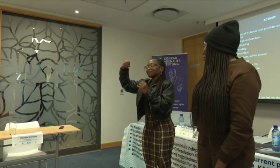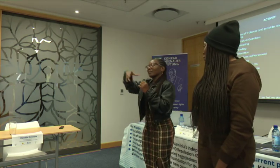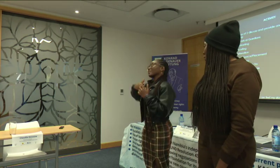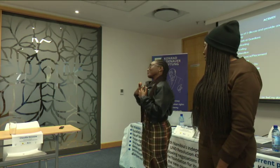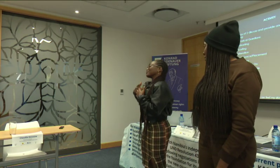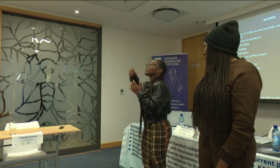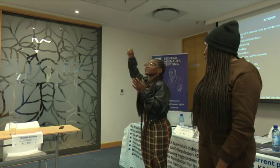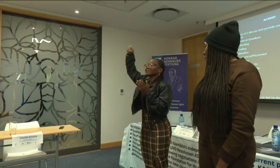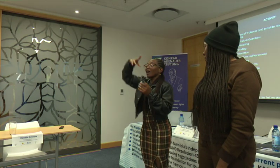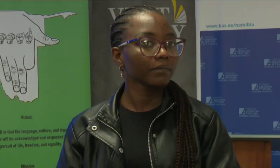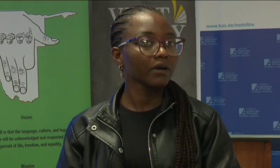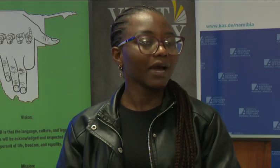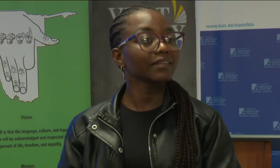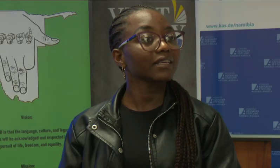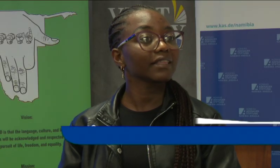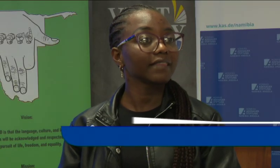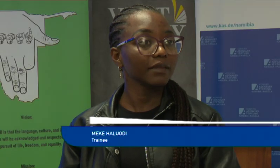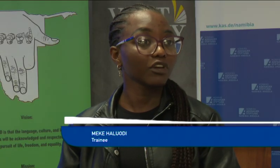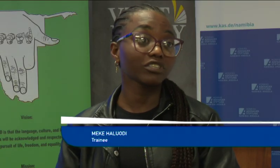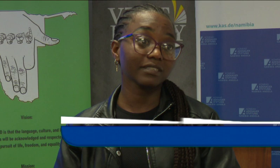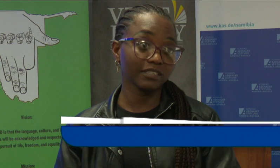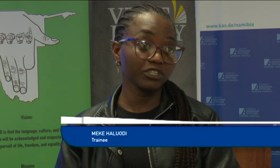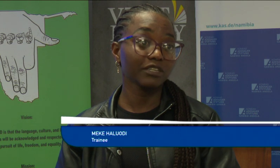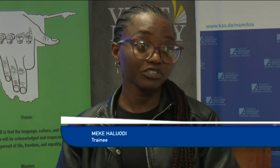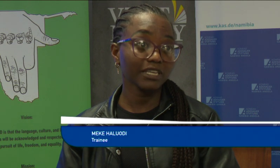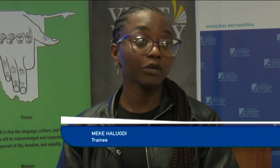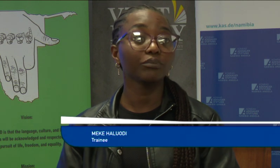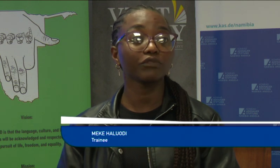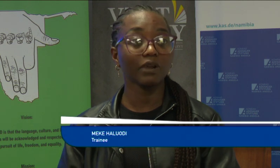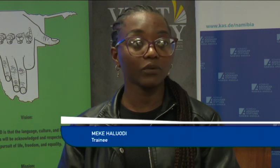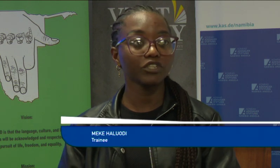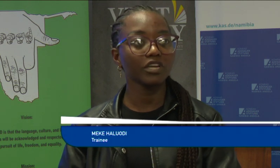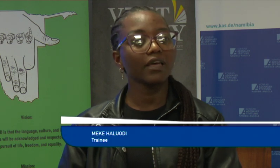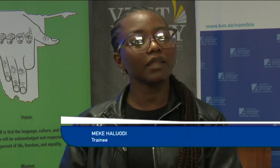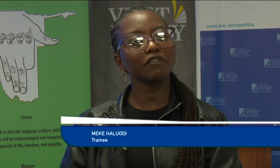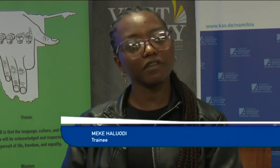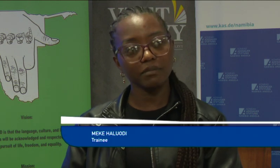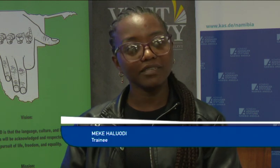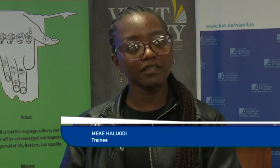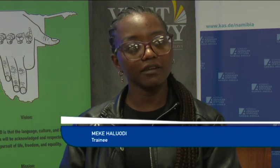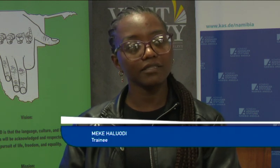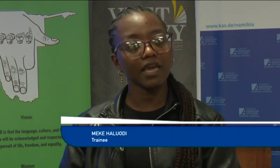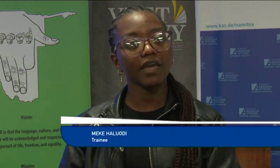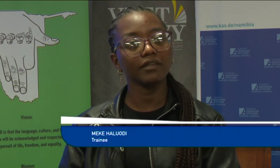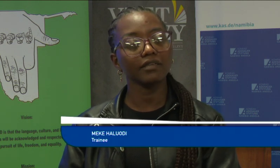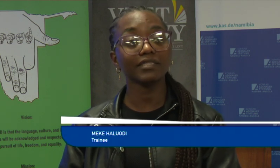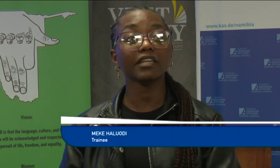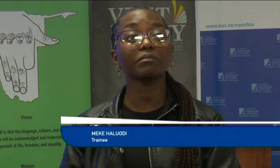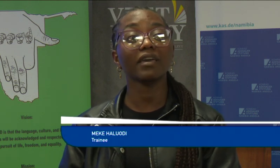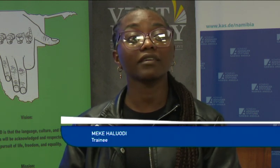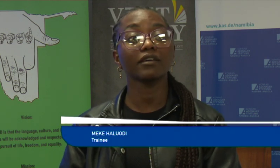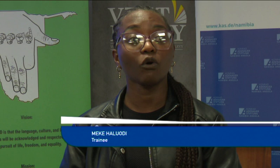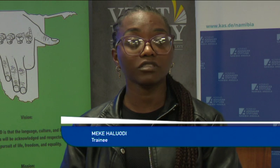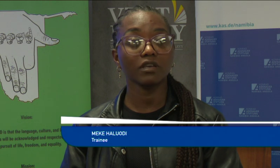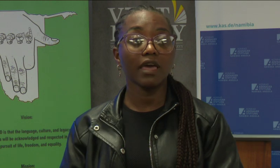in love with the language. I decided then, because this is such an interesting and beautiful language, let me further my studies